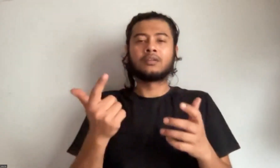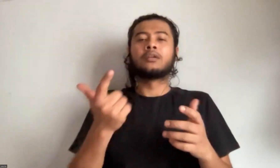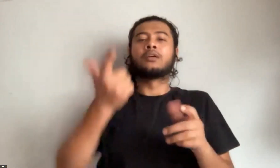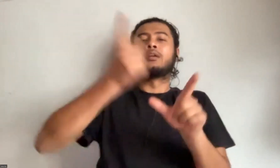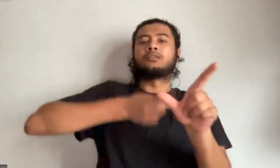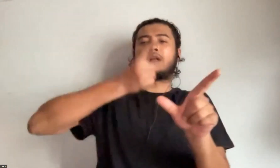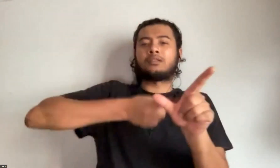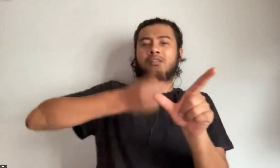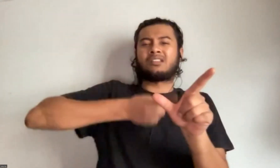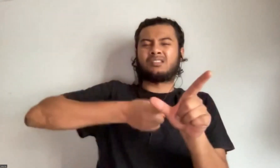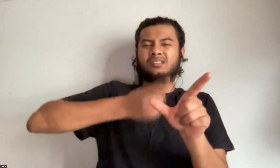Dwapar,